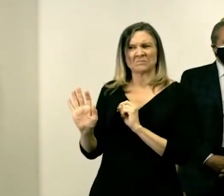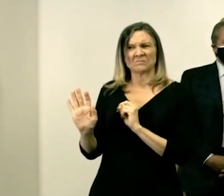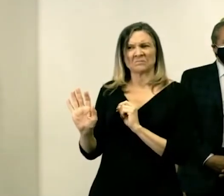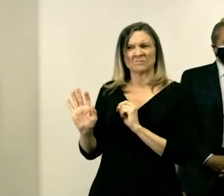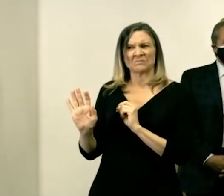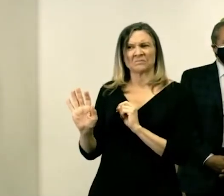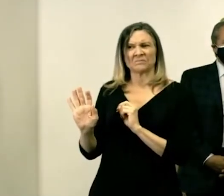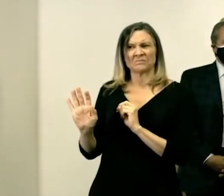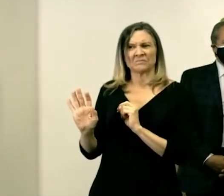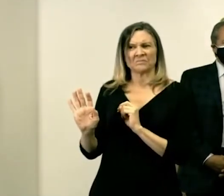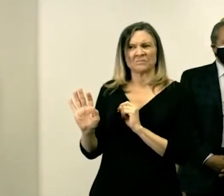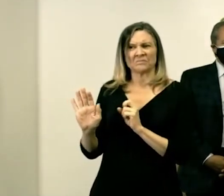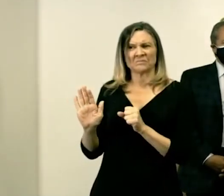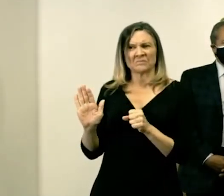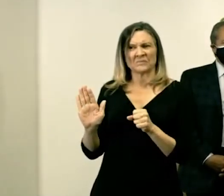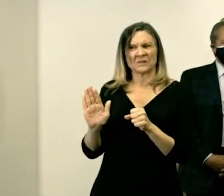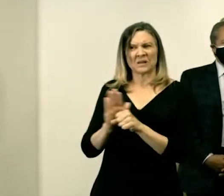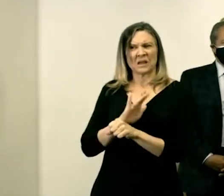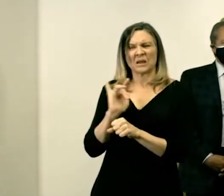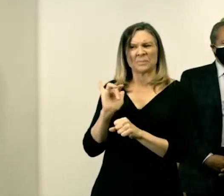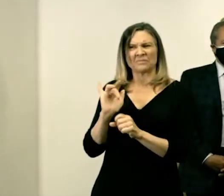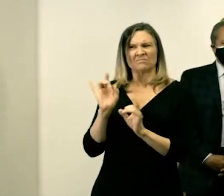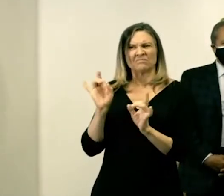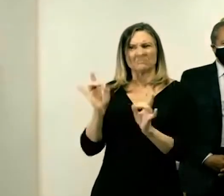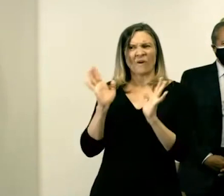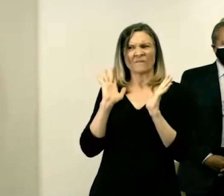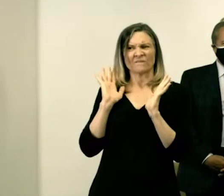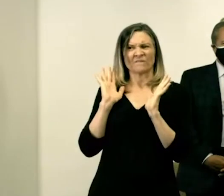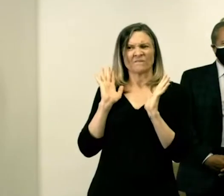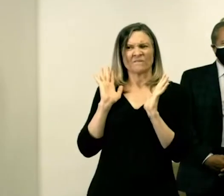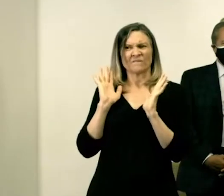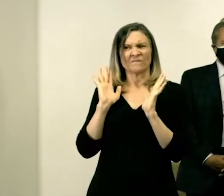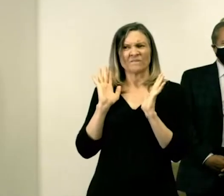just completely antithetical to everything this state represents and what we're about.